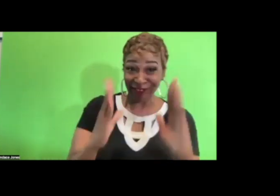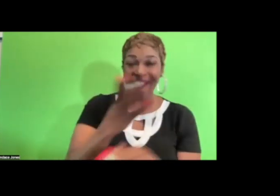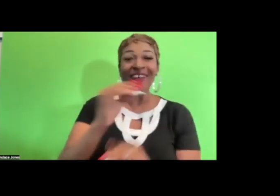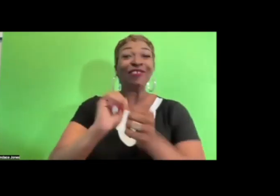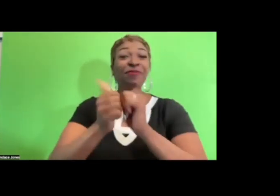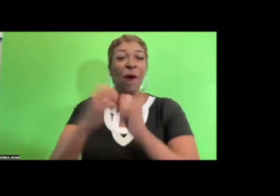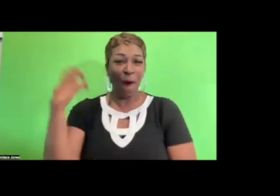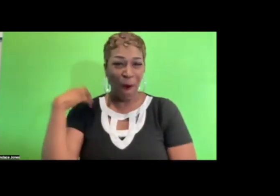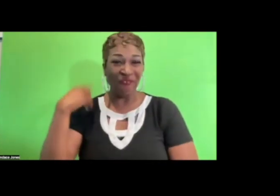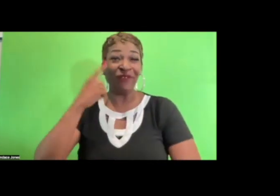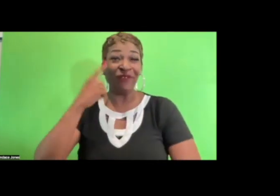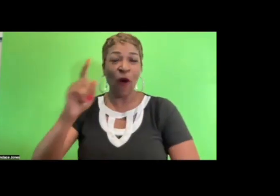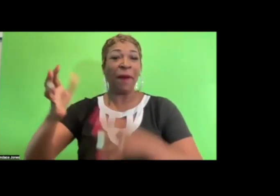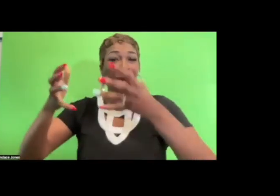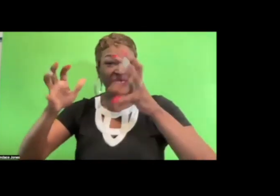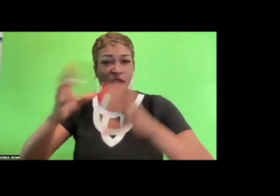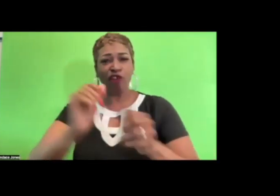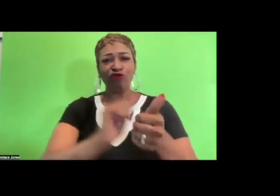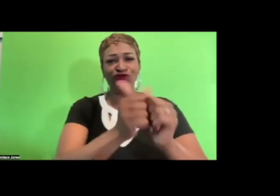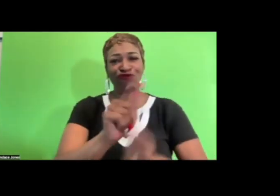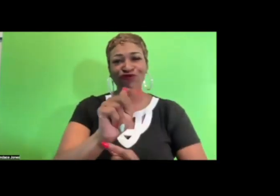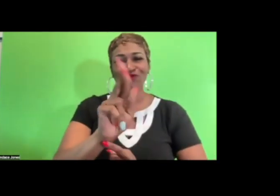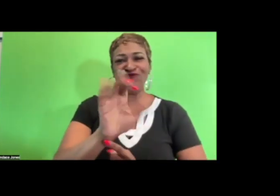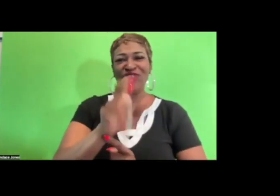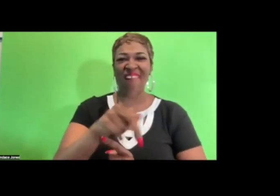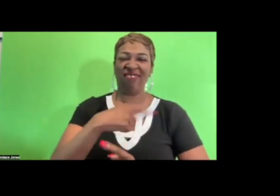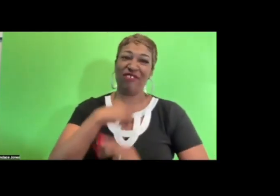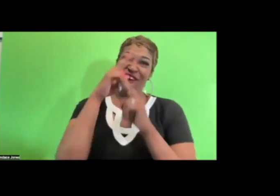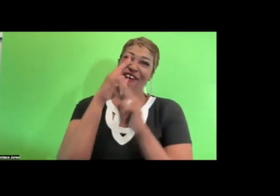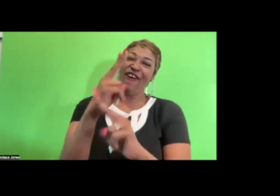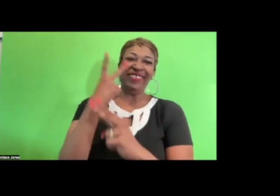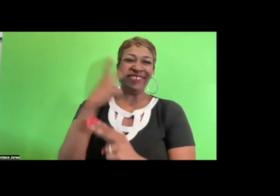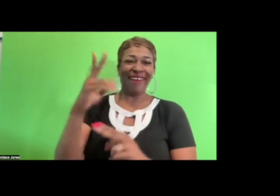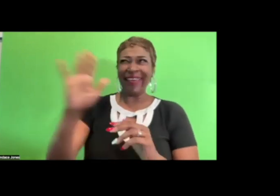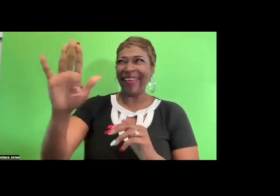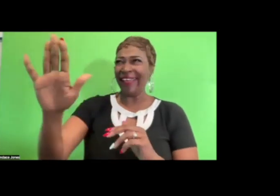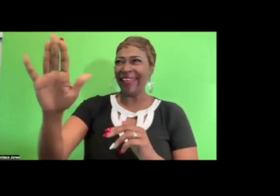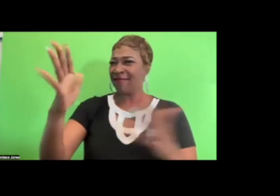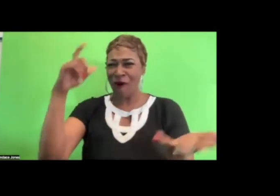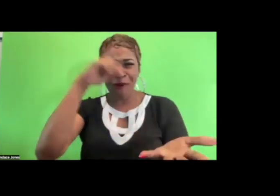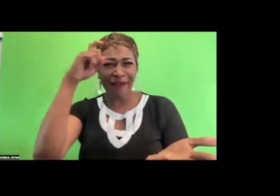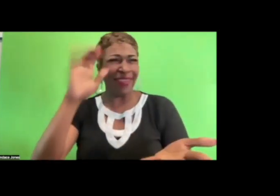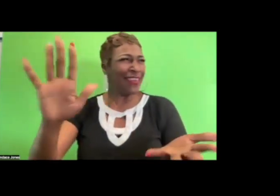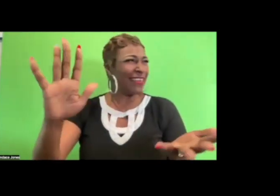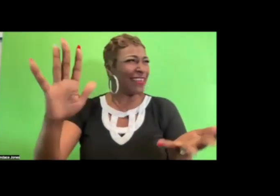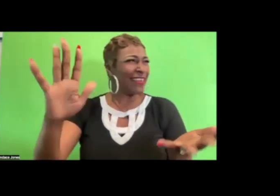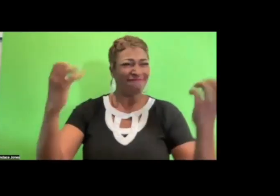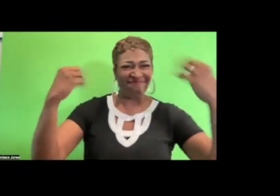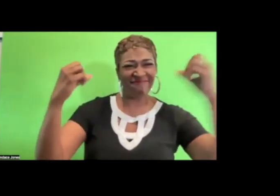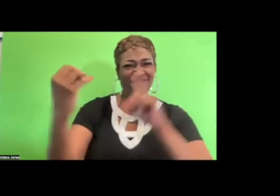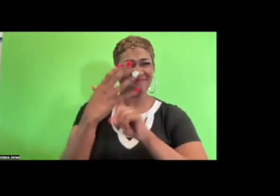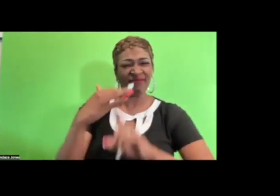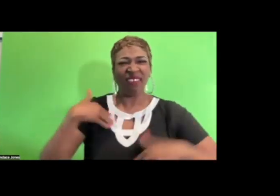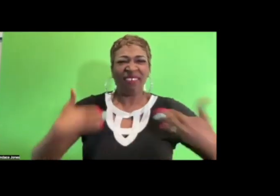teacher, thinking as this person also who was involved in sports as well, knowing his